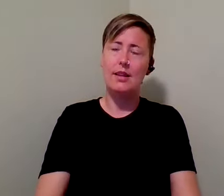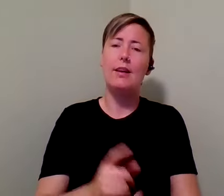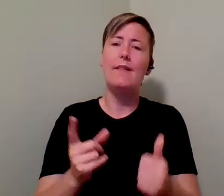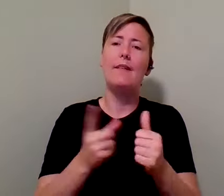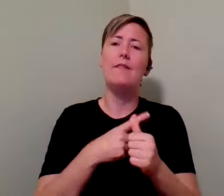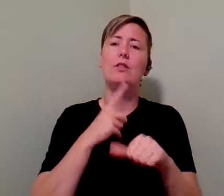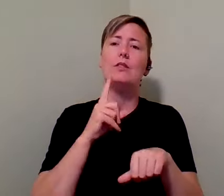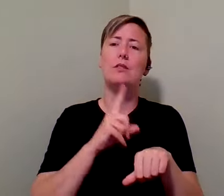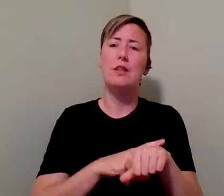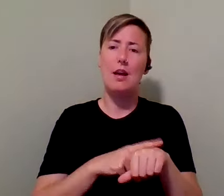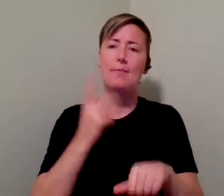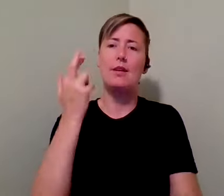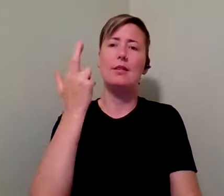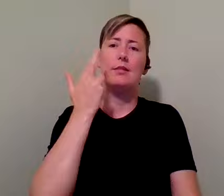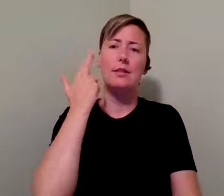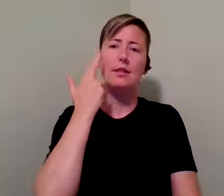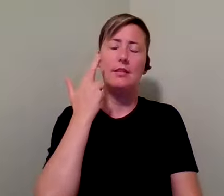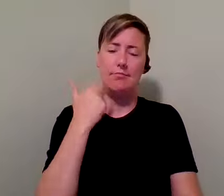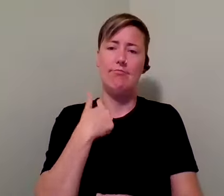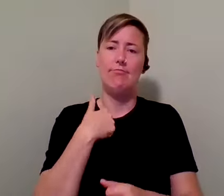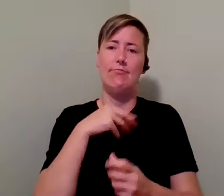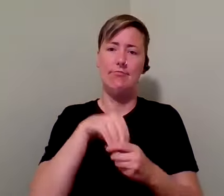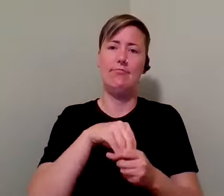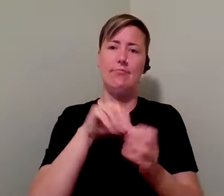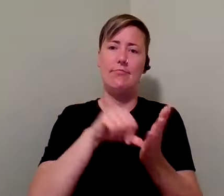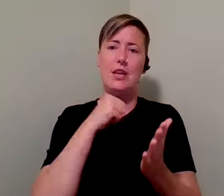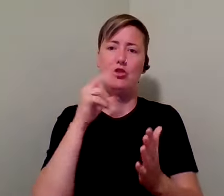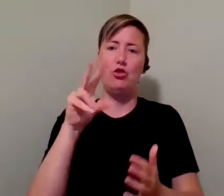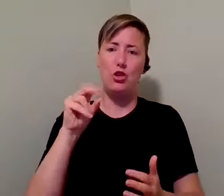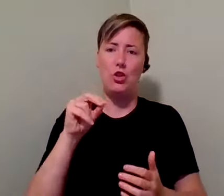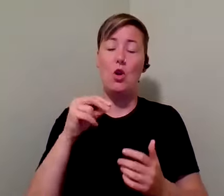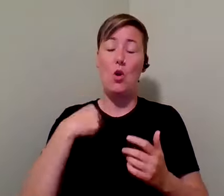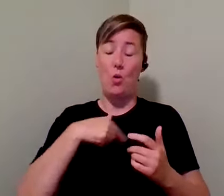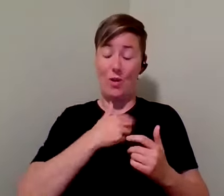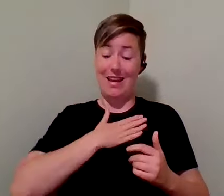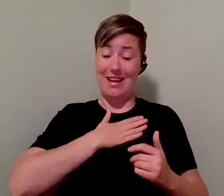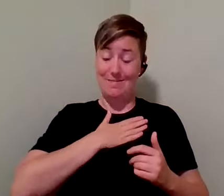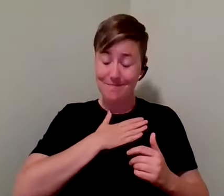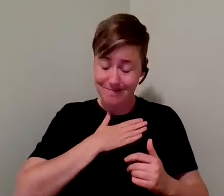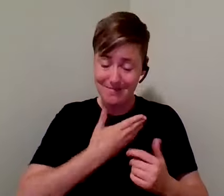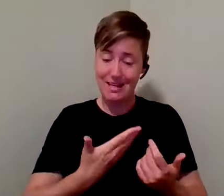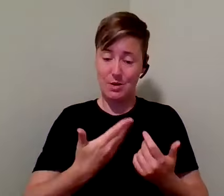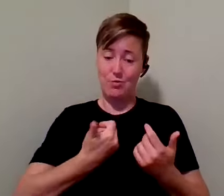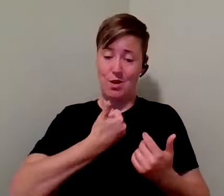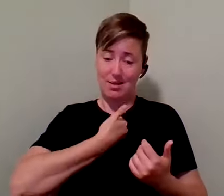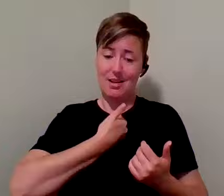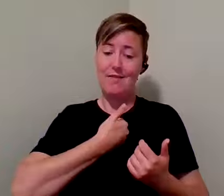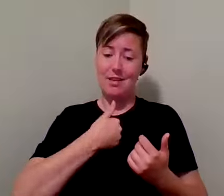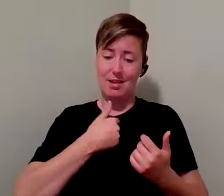myself. Page 30 of the big book says, we admitted to our innermost selves that they were alcoholic. I hadn't done that. I used to come for